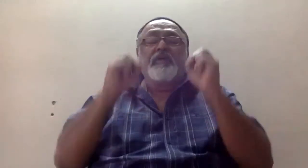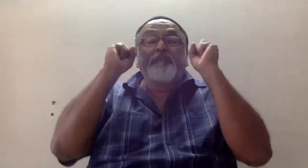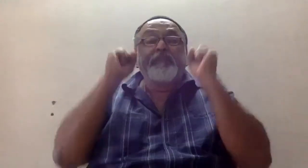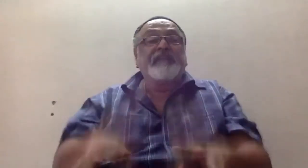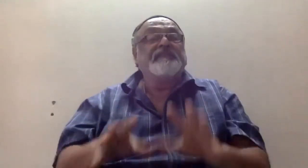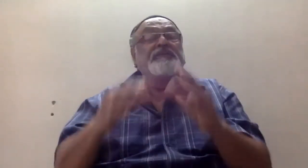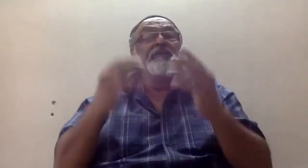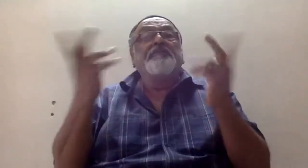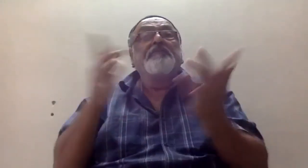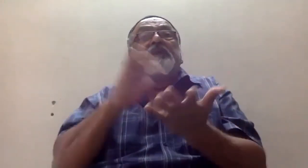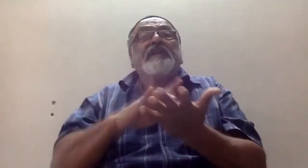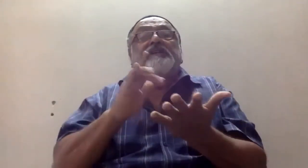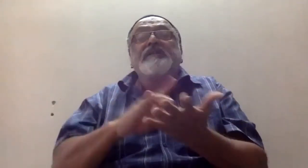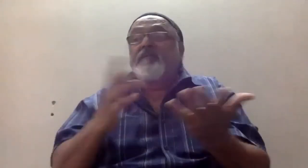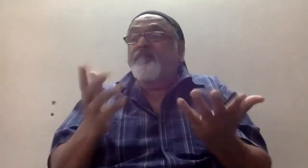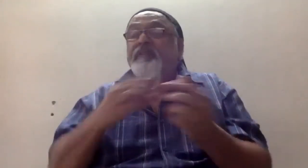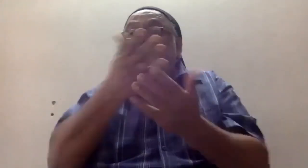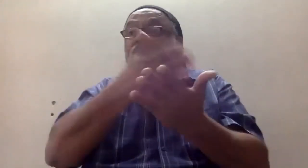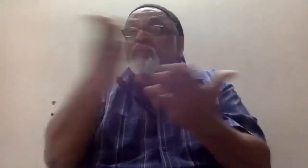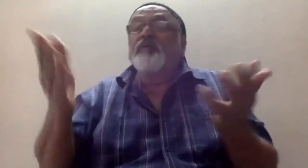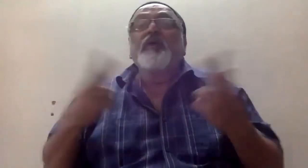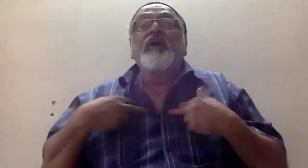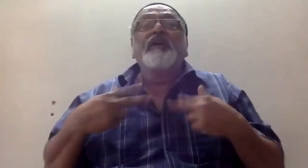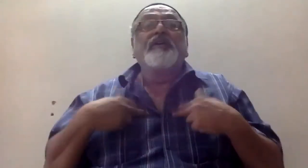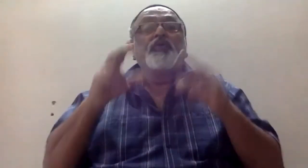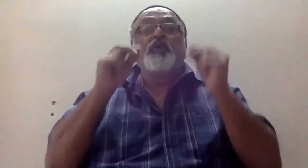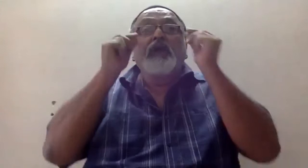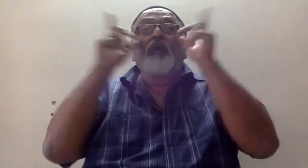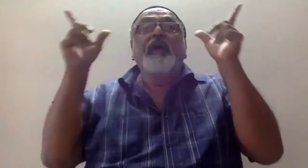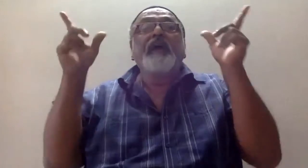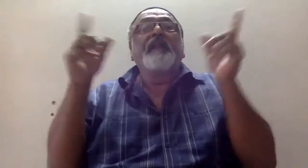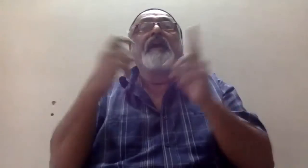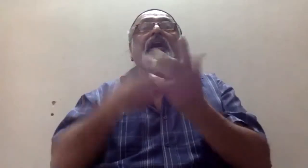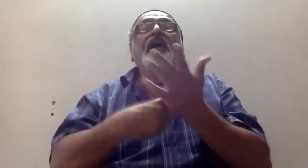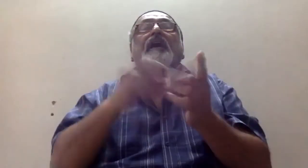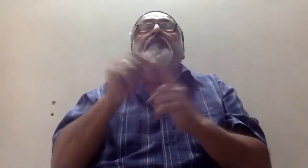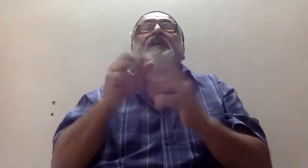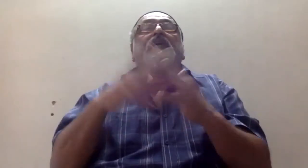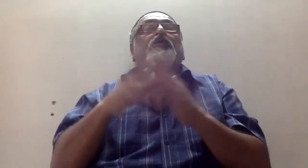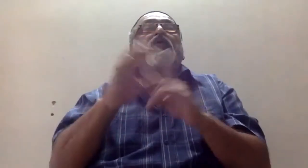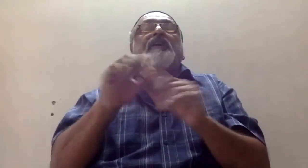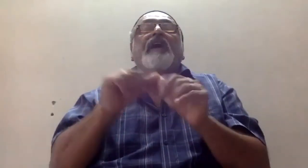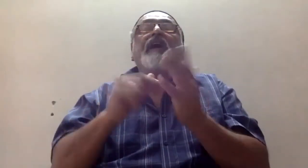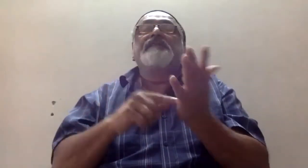they aren't aware of the act, the rights available under the act.